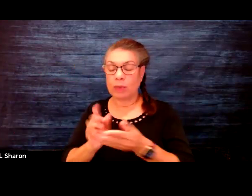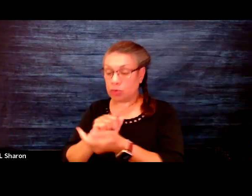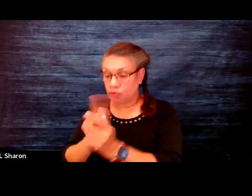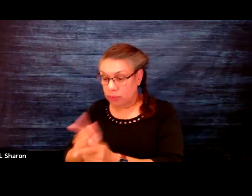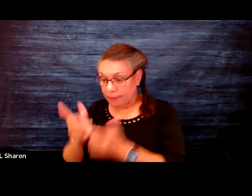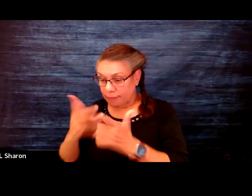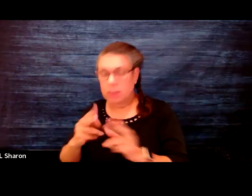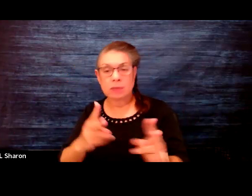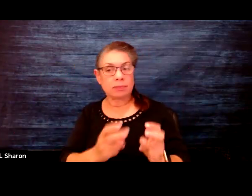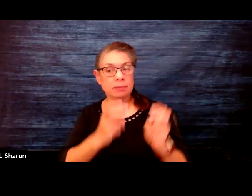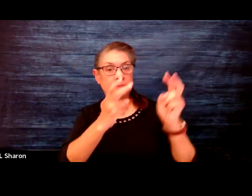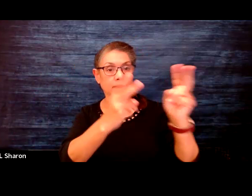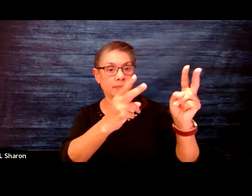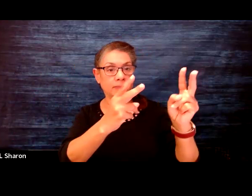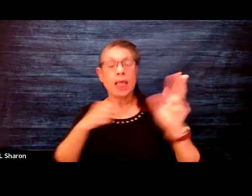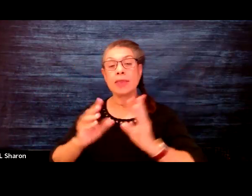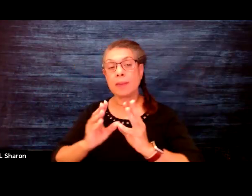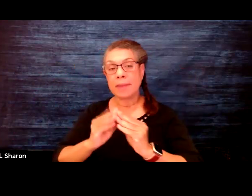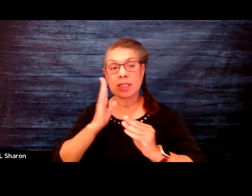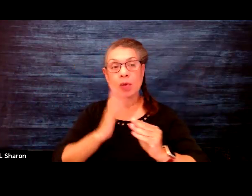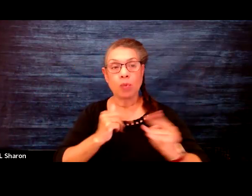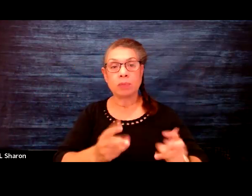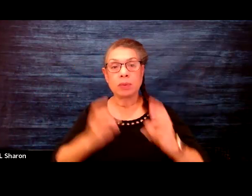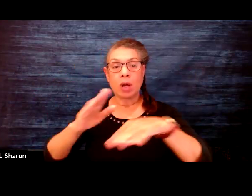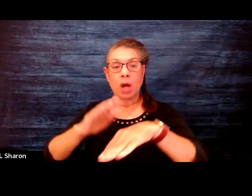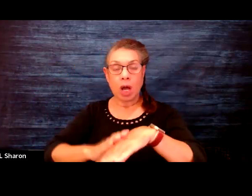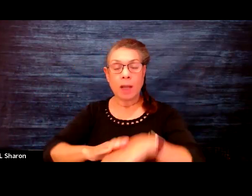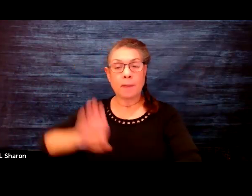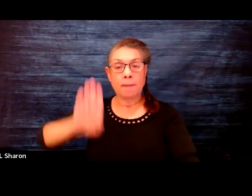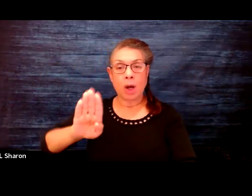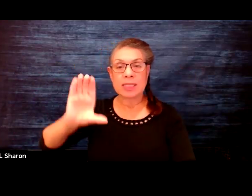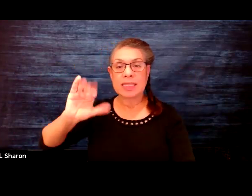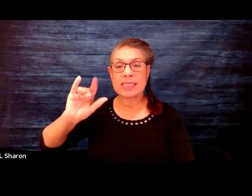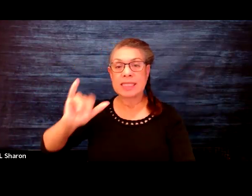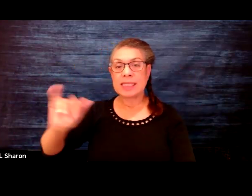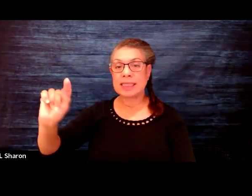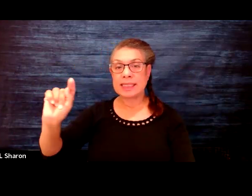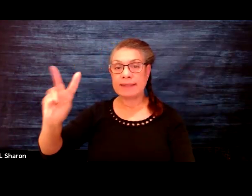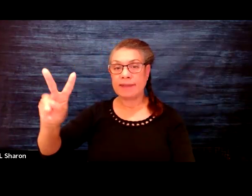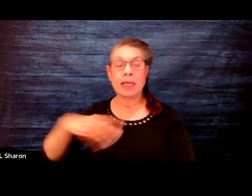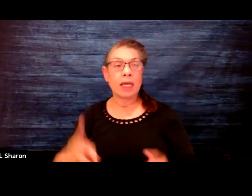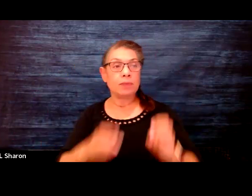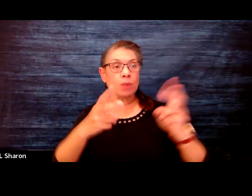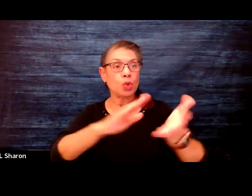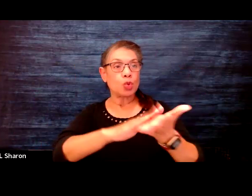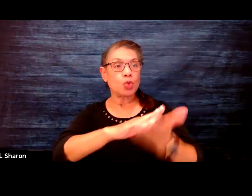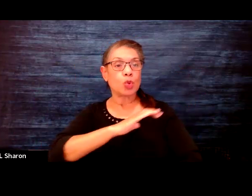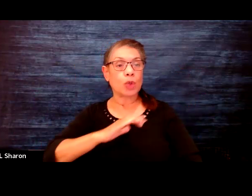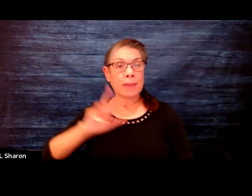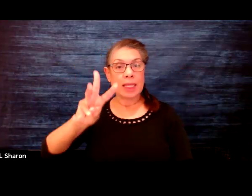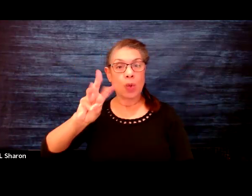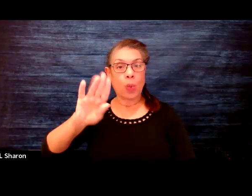finalized. The meeting will be rebroadcast on Boston City TV and posted on the school committee's